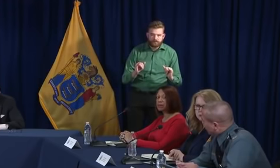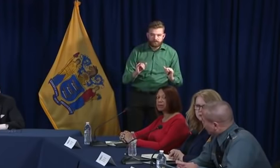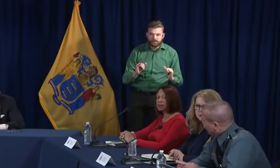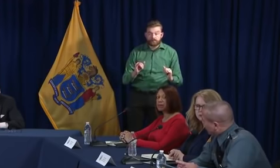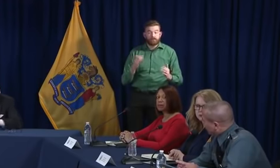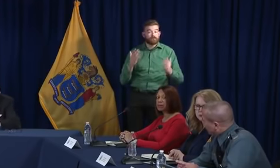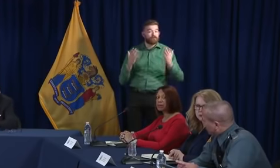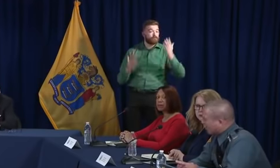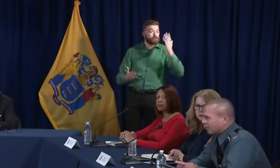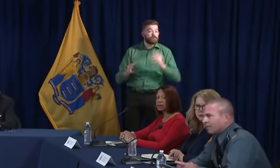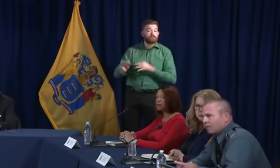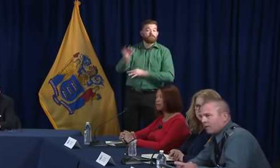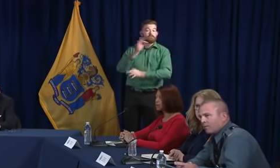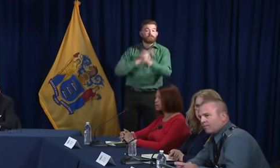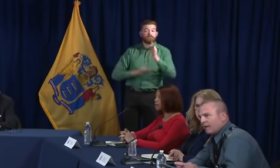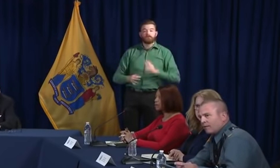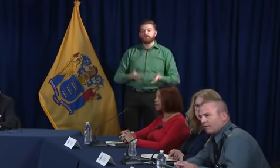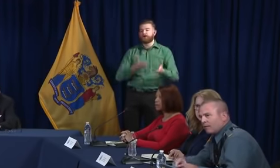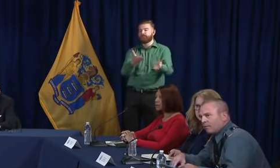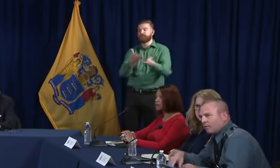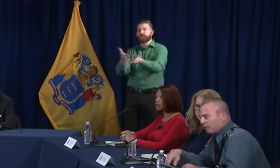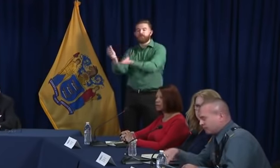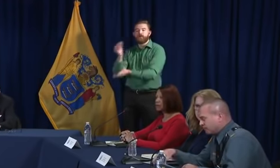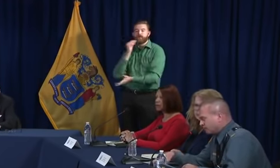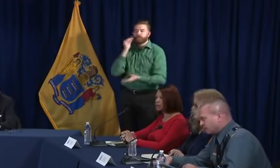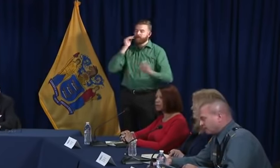hourly conversation to make sure that we don't fail in